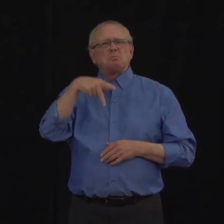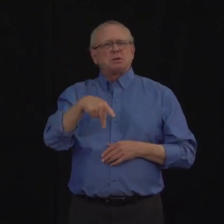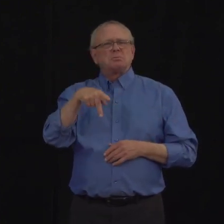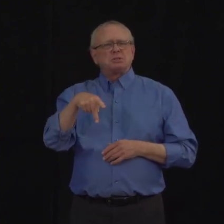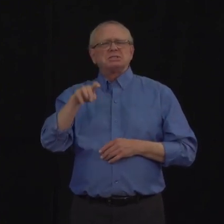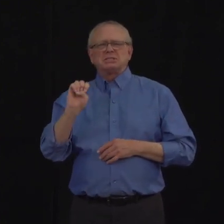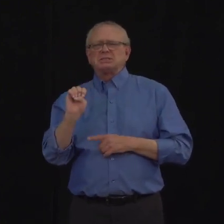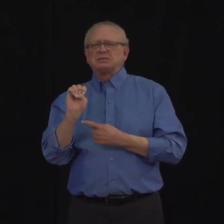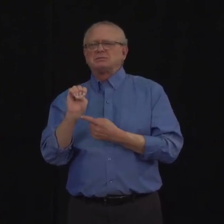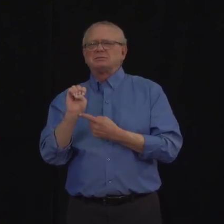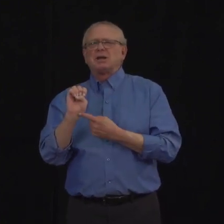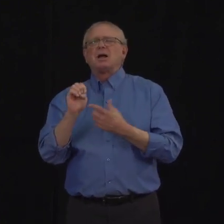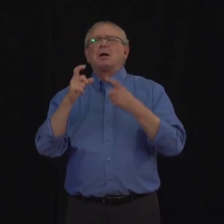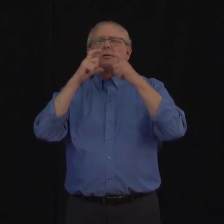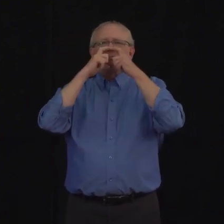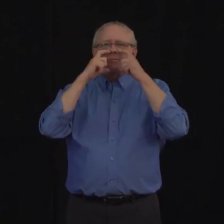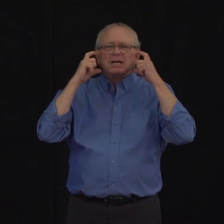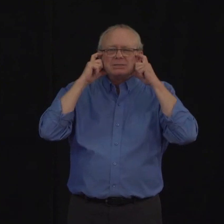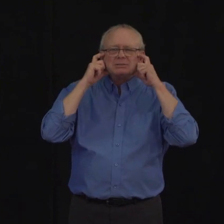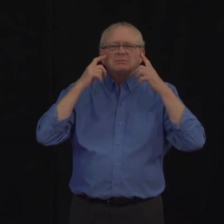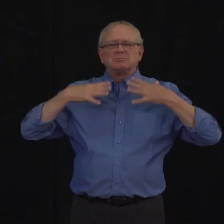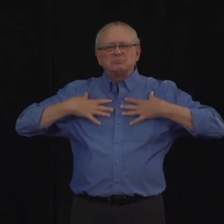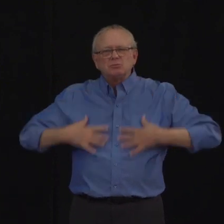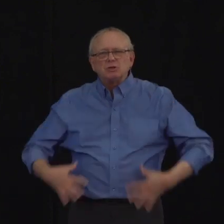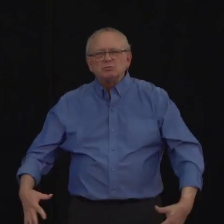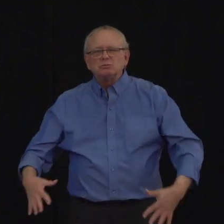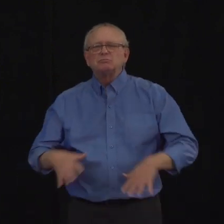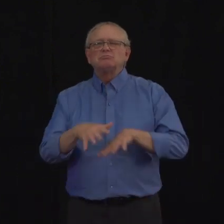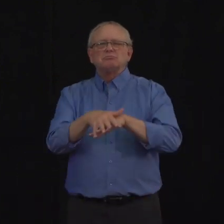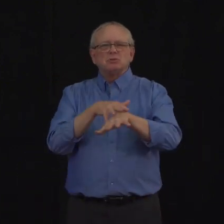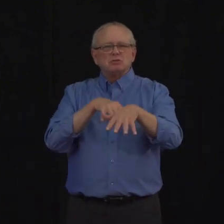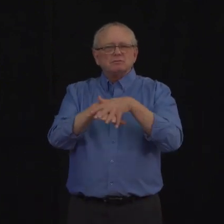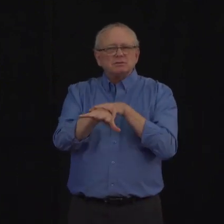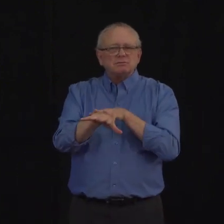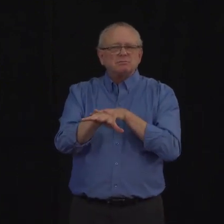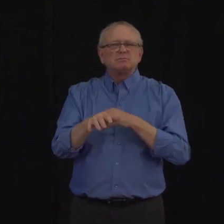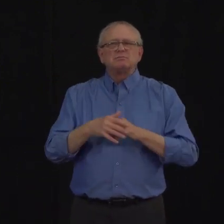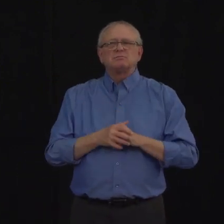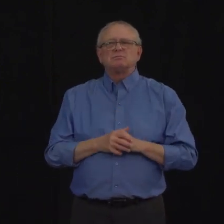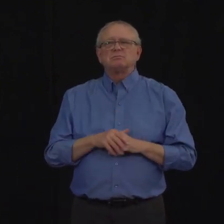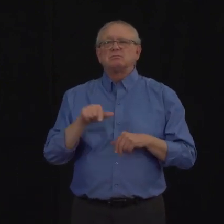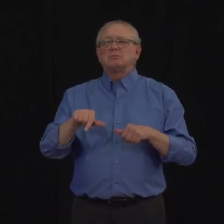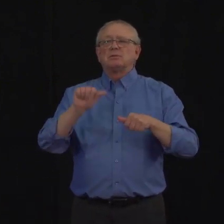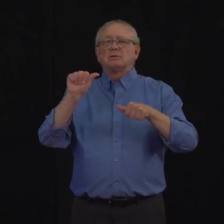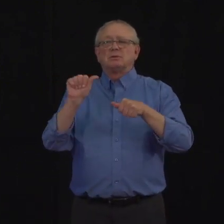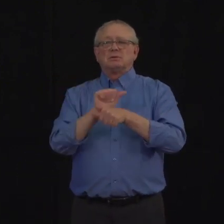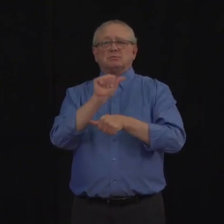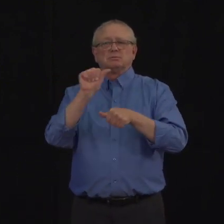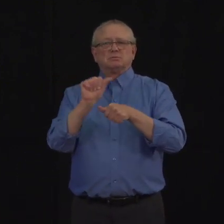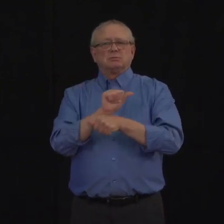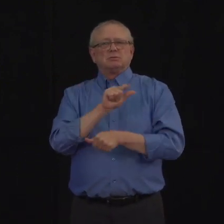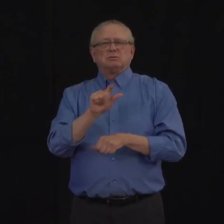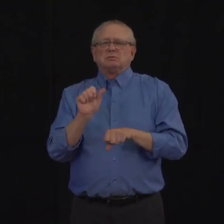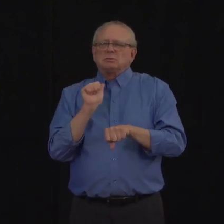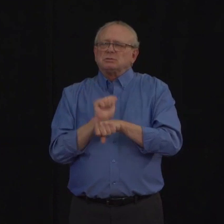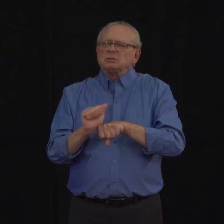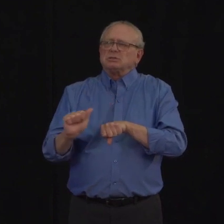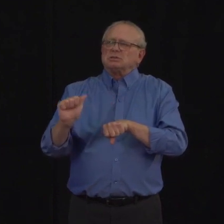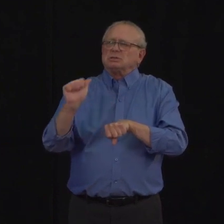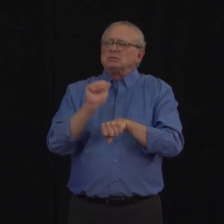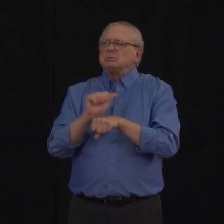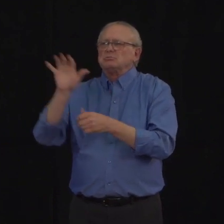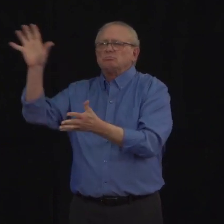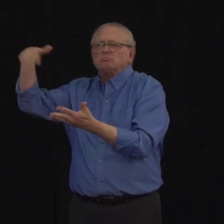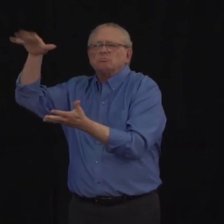gowns. Here in Alberta, we have been working to meet the immediate need for PPE across the province in the context of a global